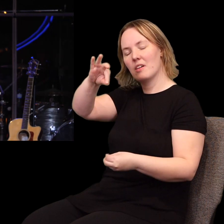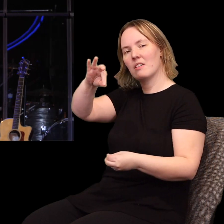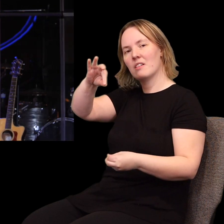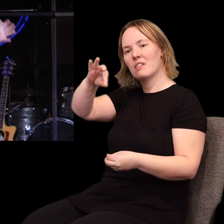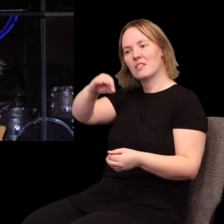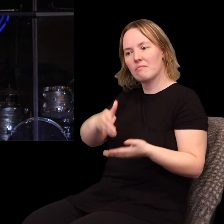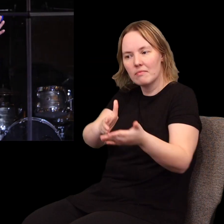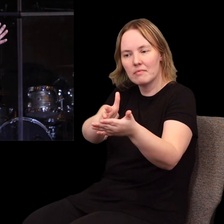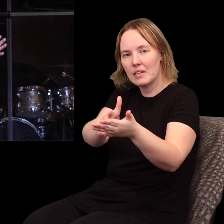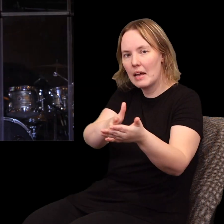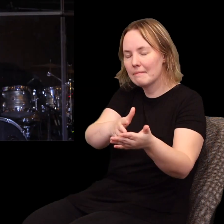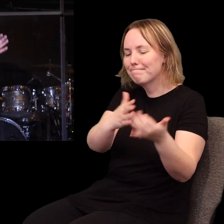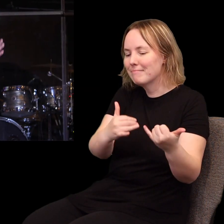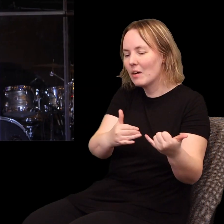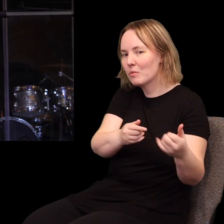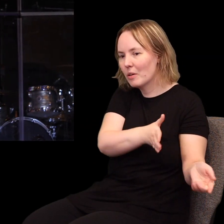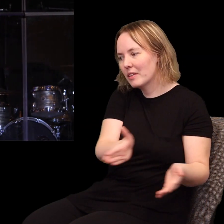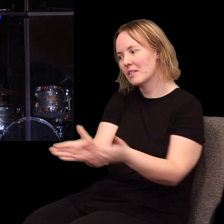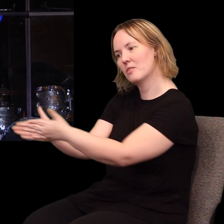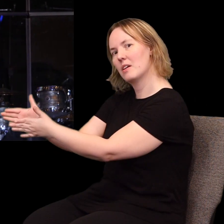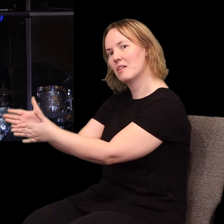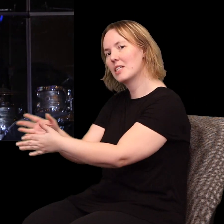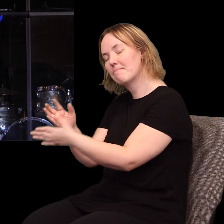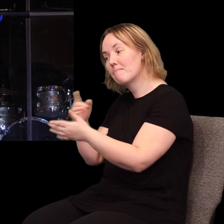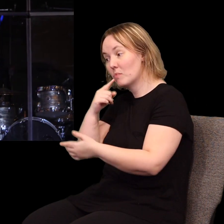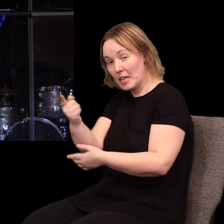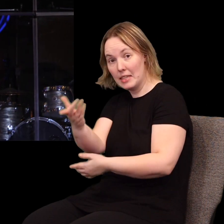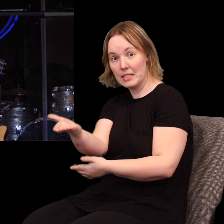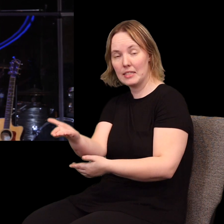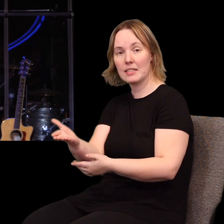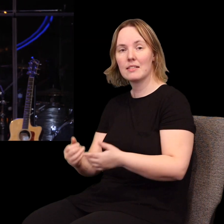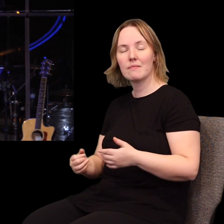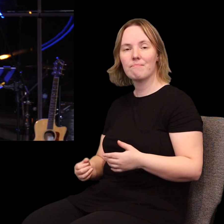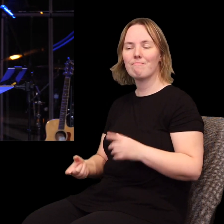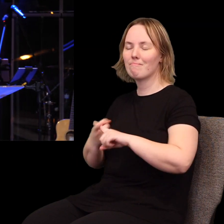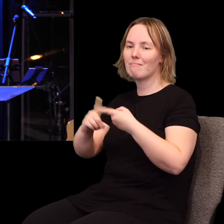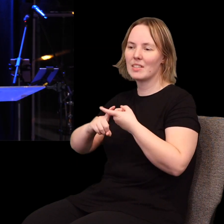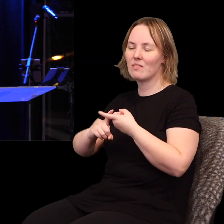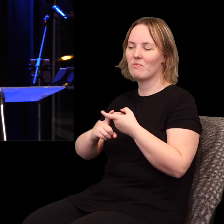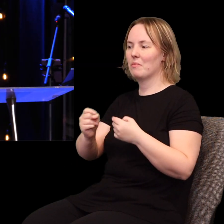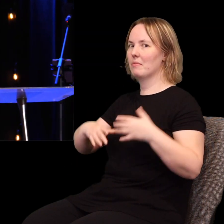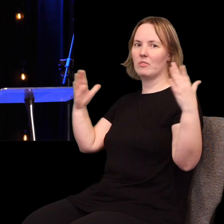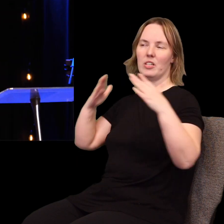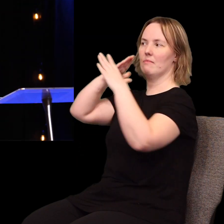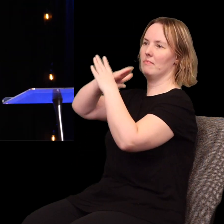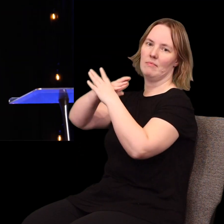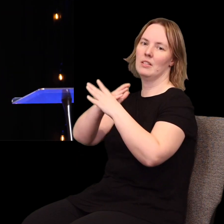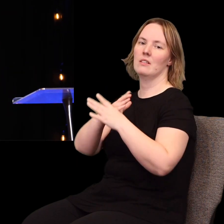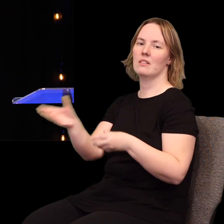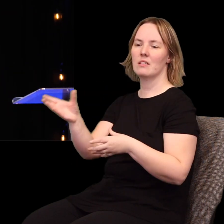Holy Spirit kind of just touches him on the shoulder. It's okay, now we're going this way. I want you to say this. Friends, one of the greatest